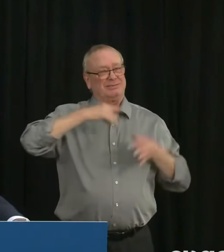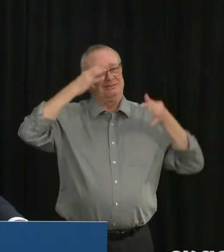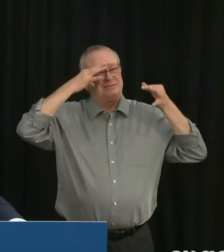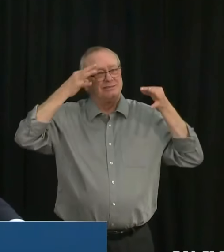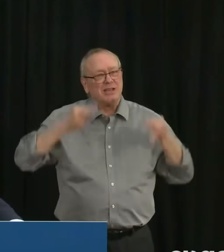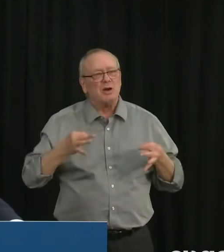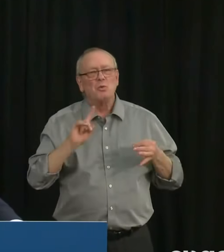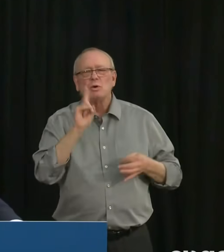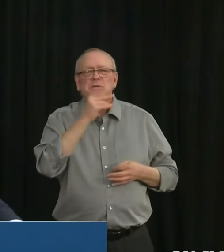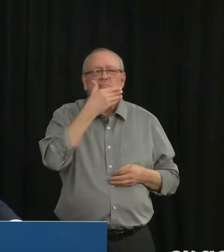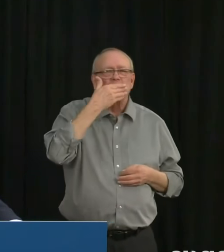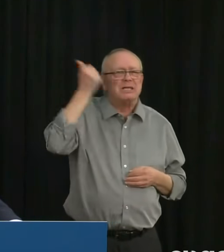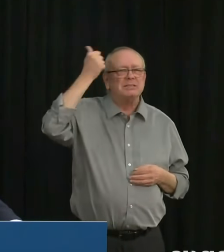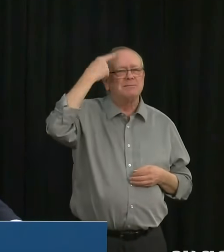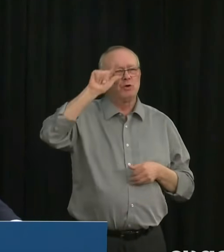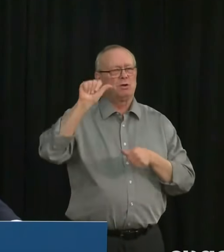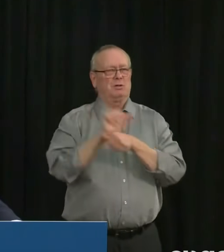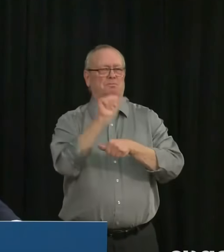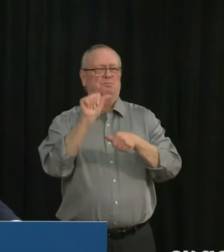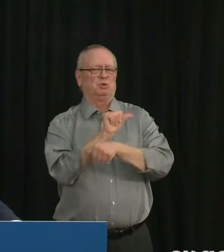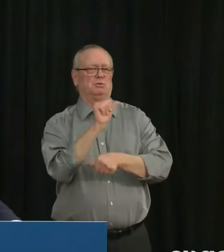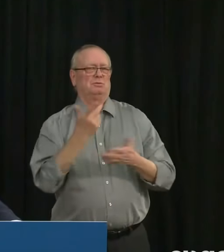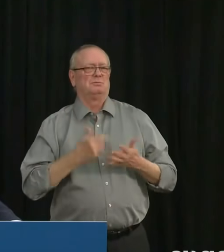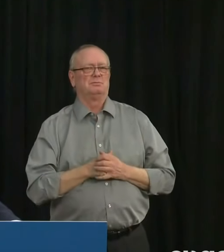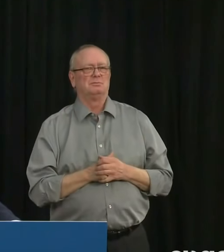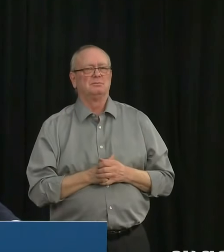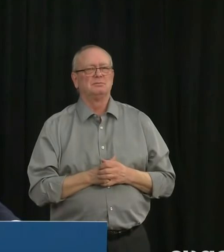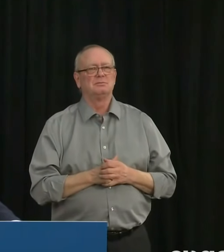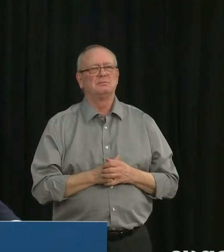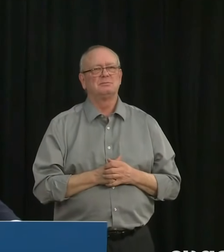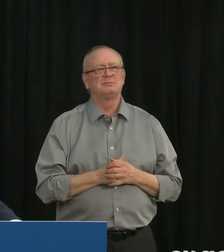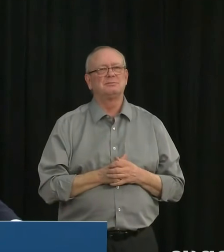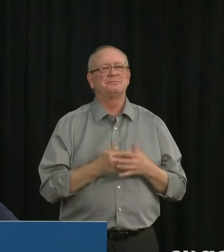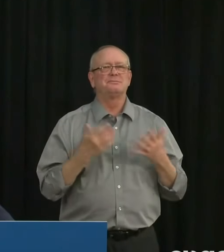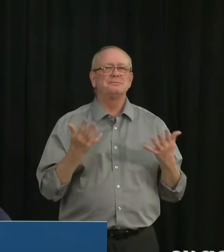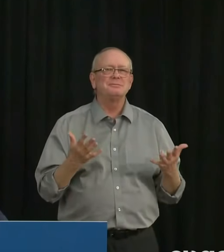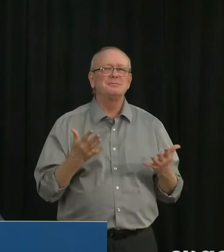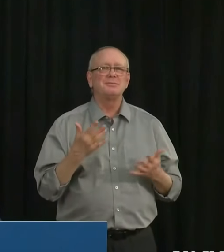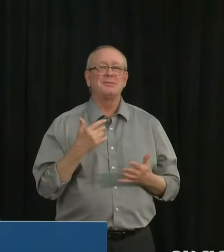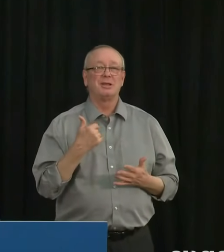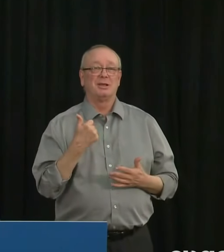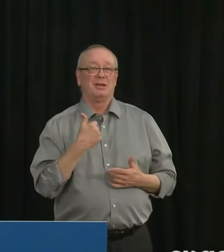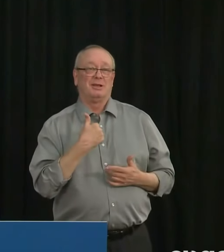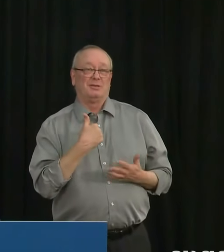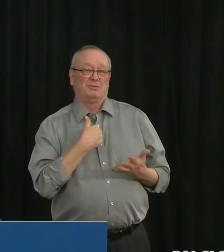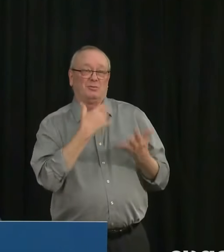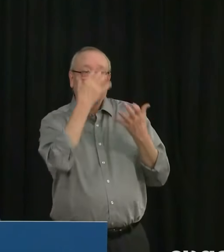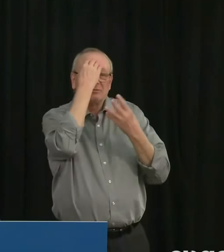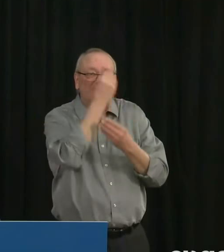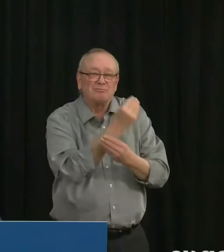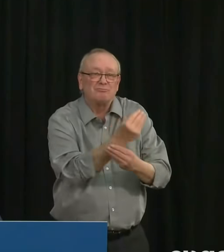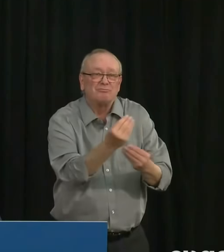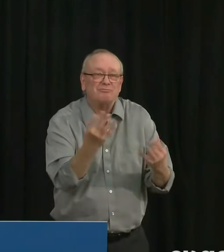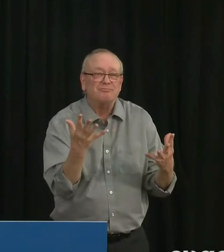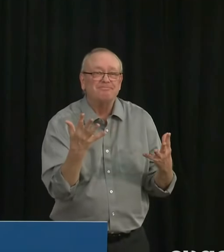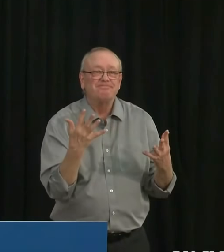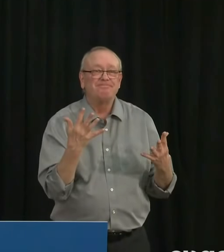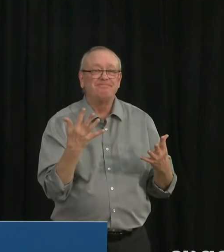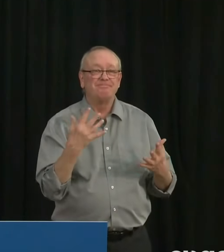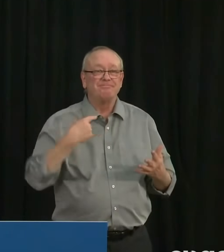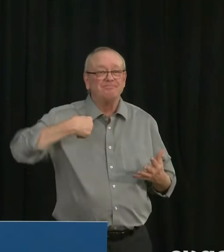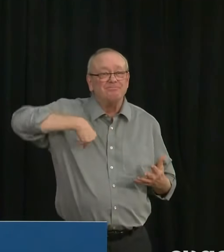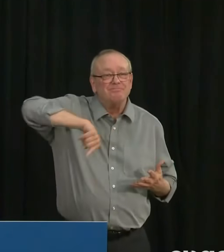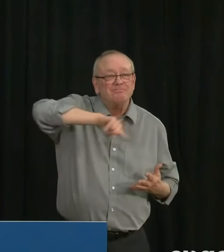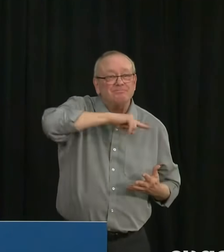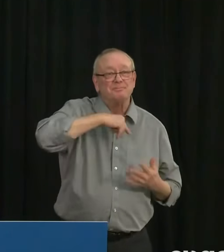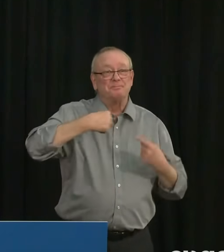to express my own and Alberta's government Alberta's government's support for Dr.